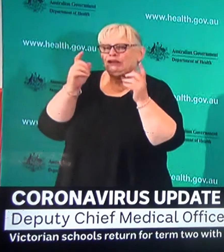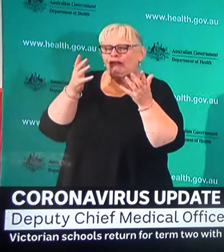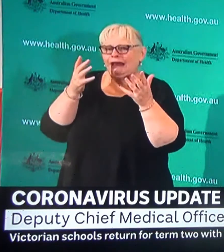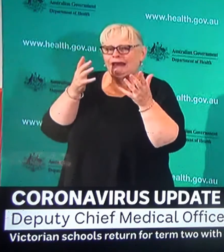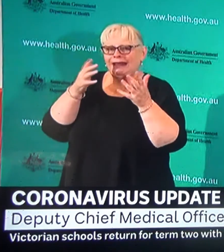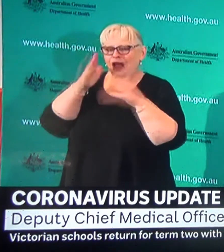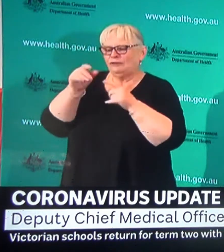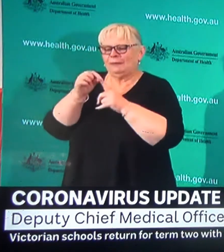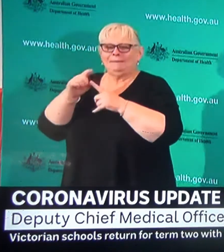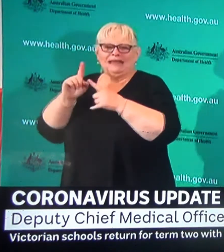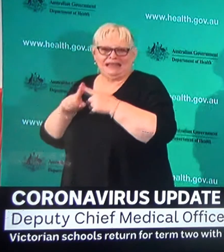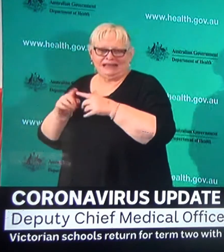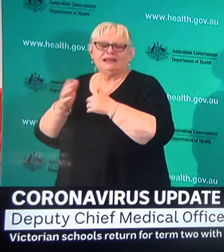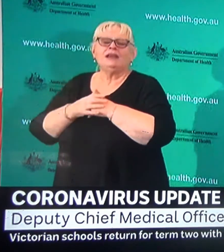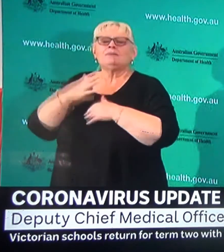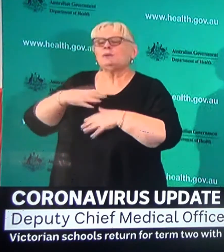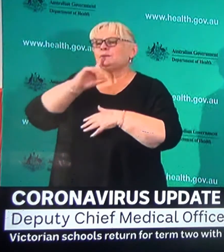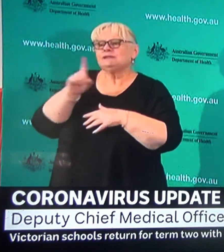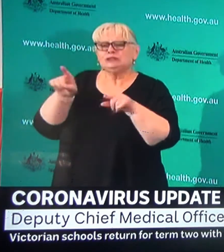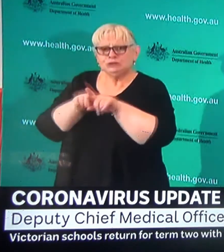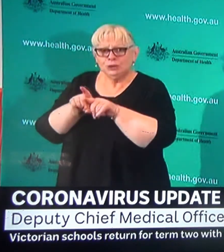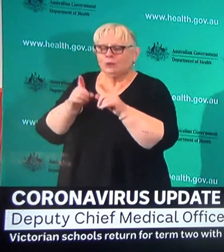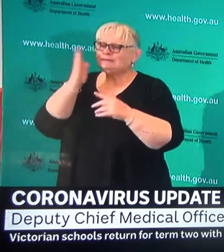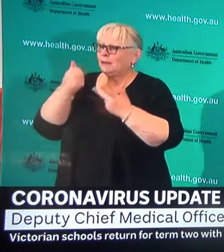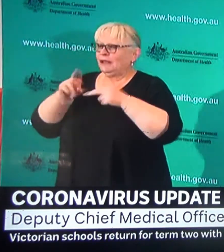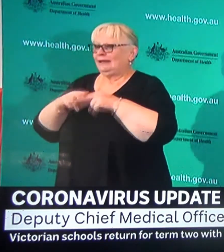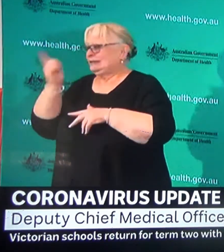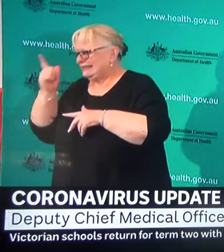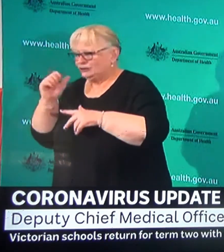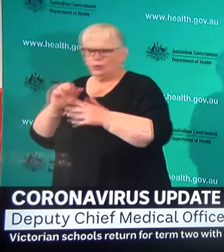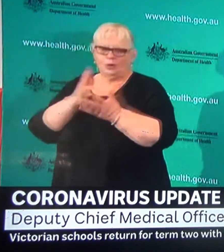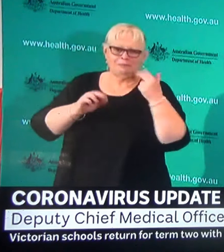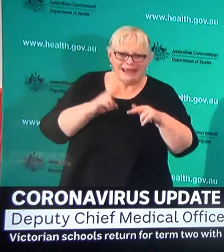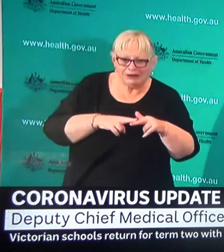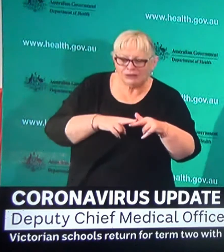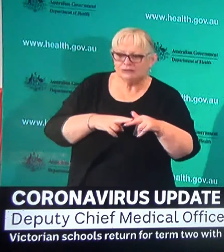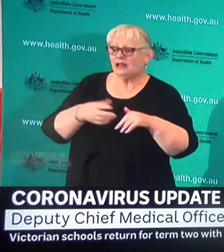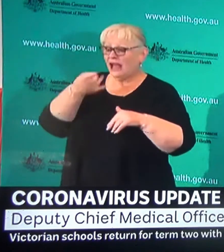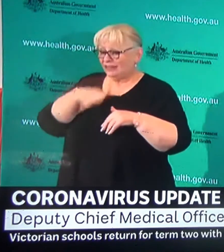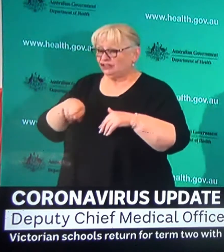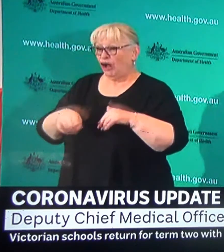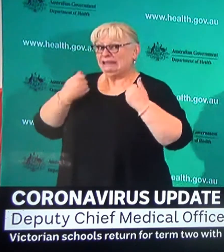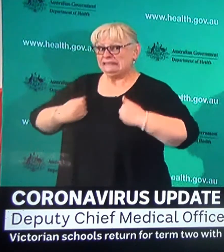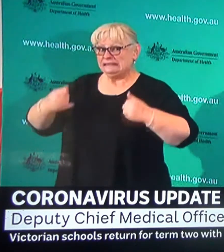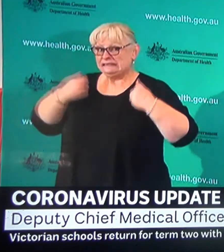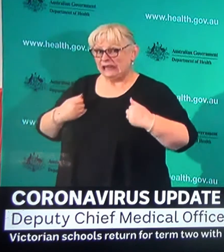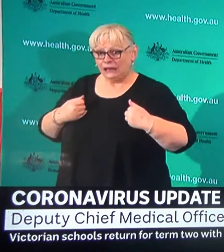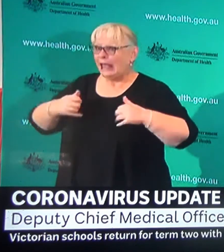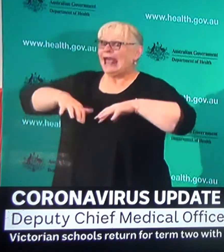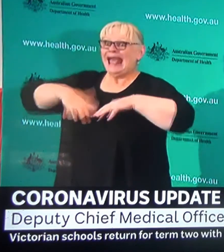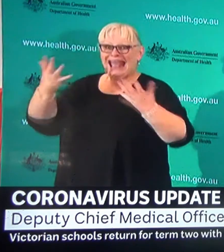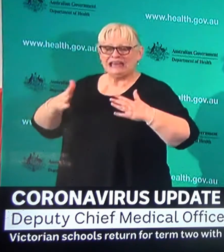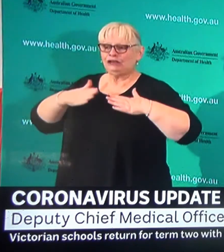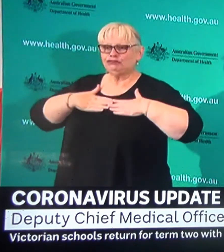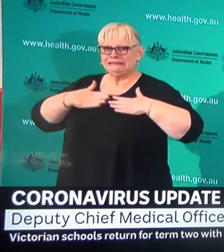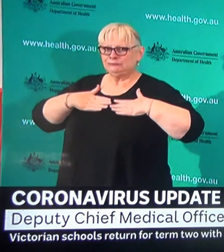this point. But what we would say as well is that whether you're a teacher or a parent with a child who's sick, any sort of